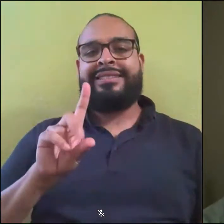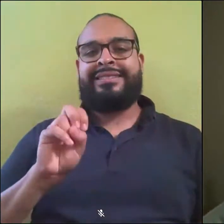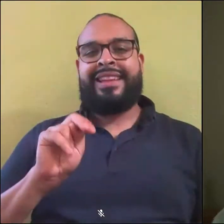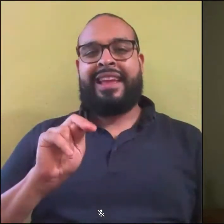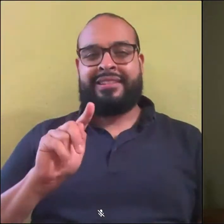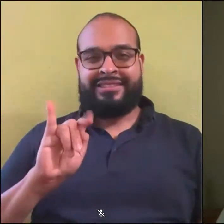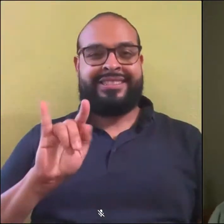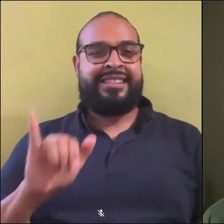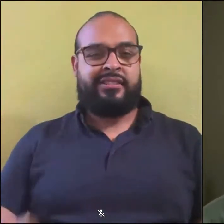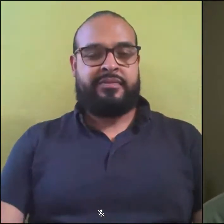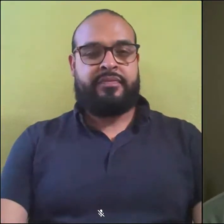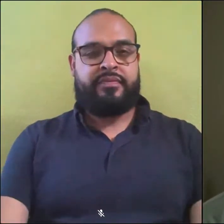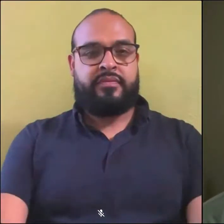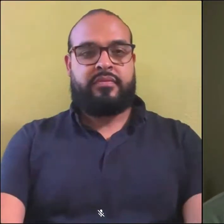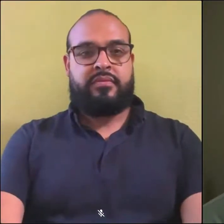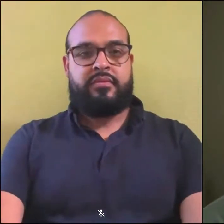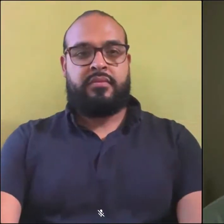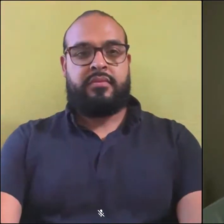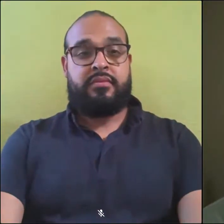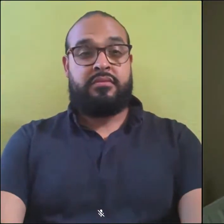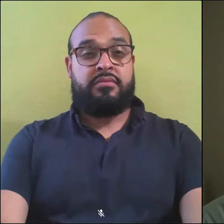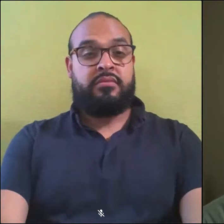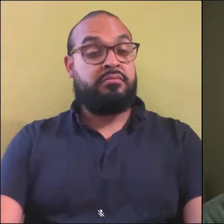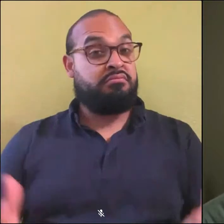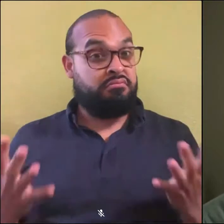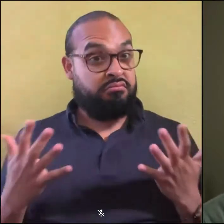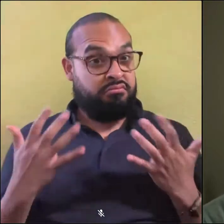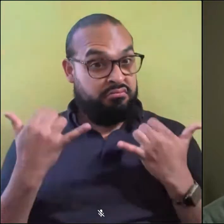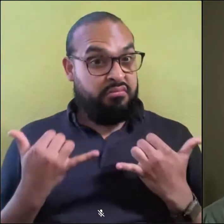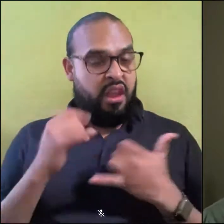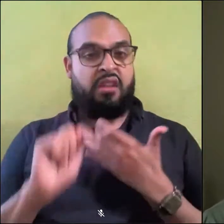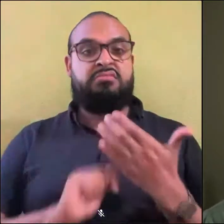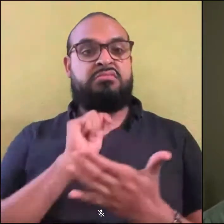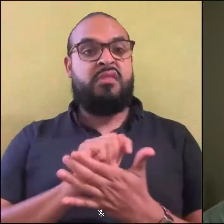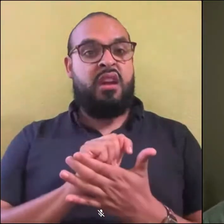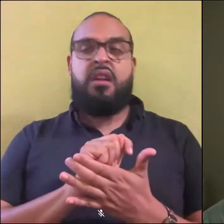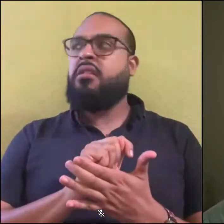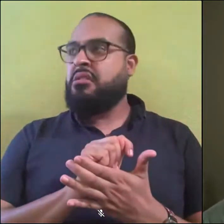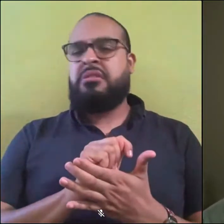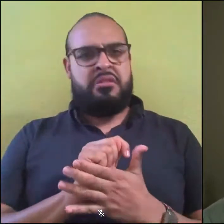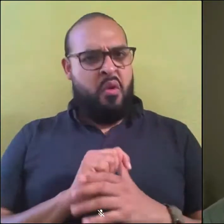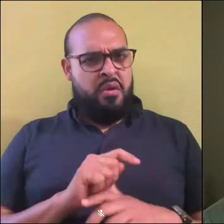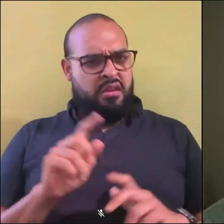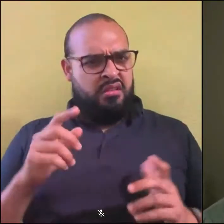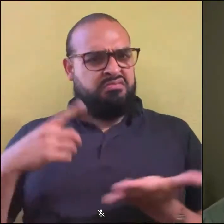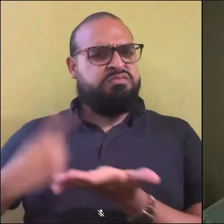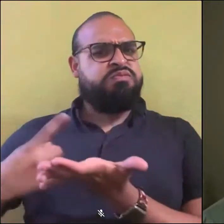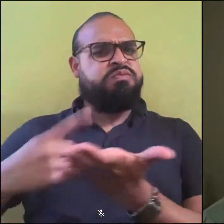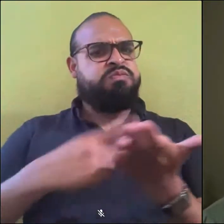now, we live in a time where identity is something that is a hot topic. It's part of the zeitgeist. People